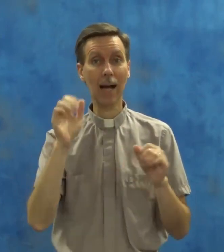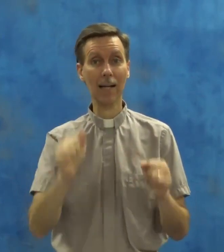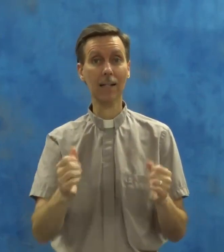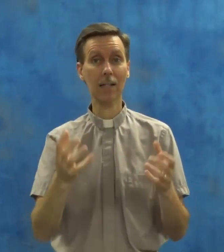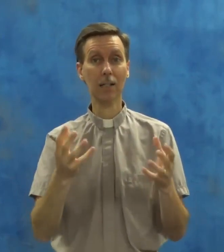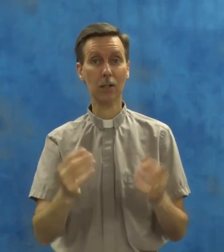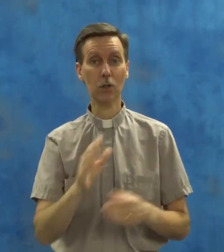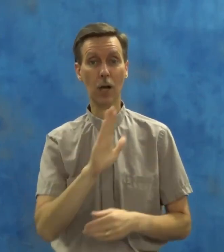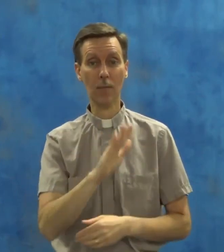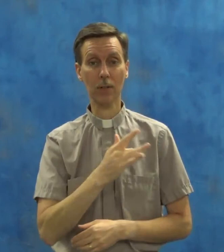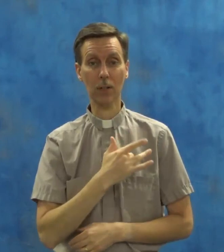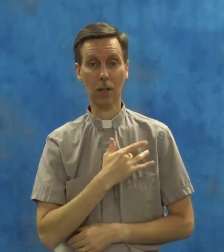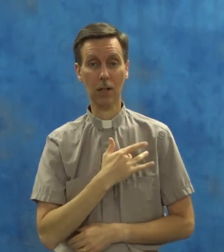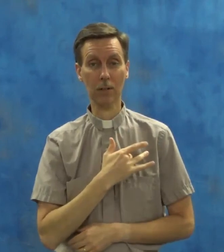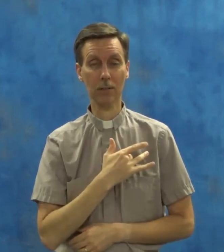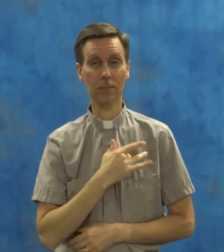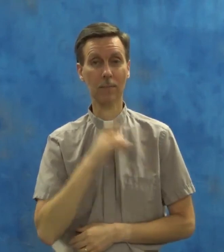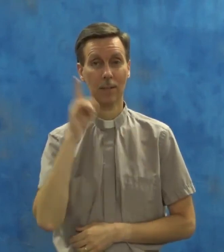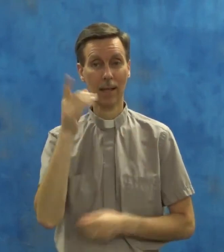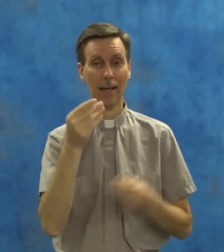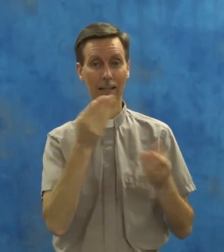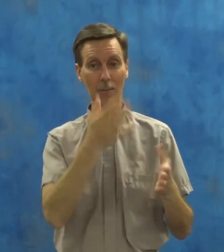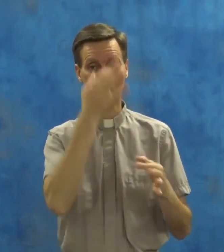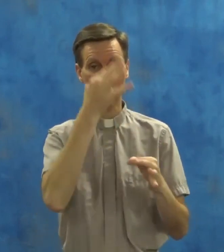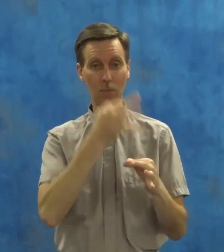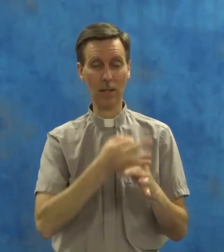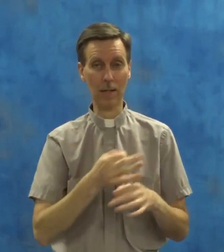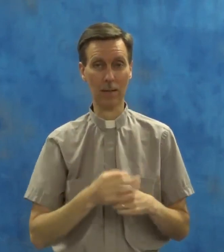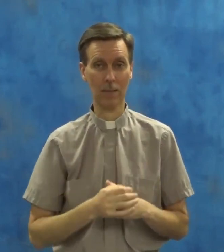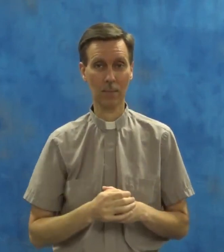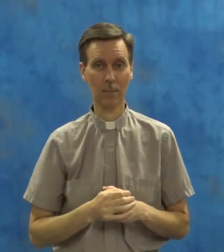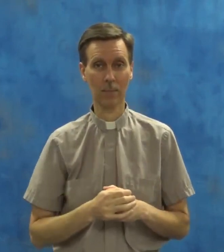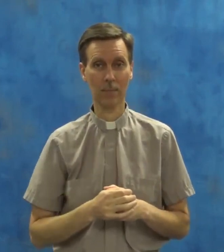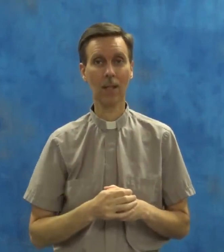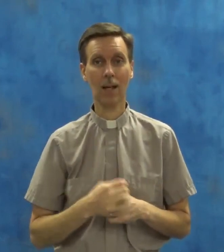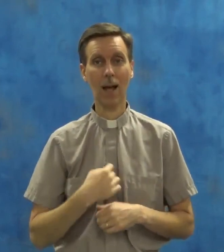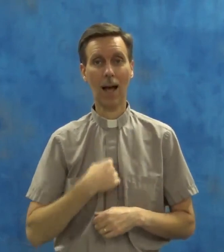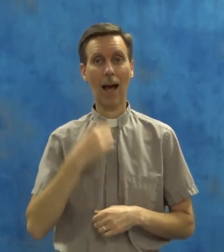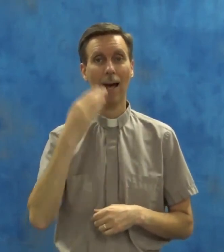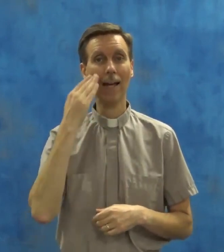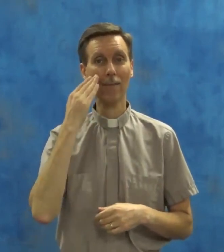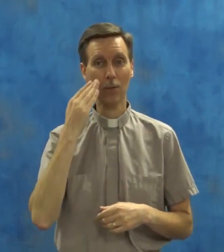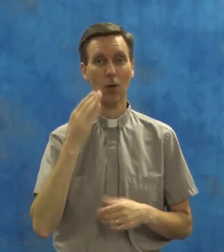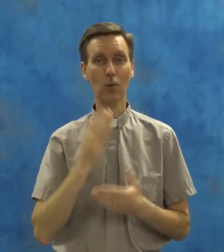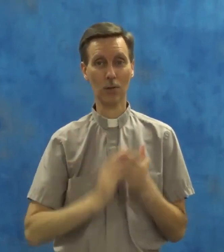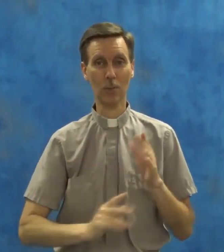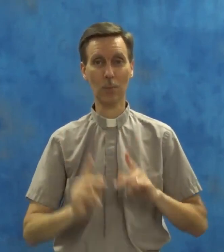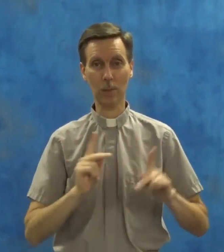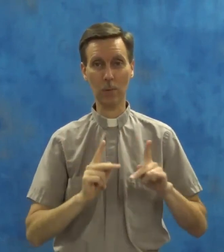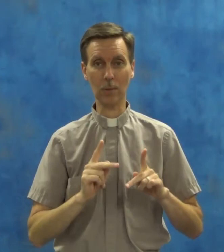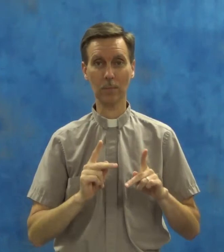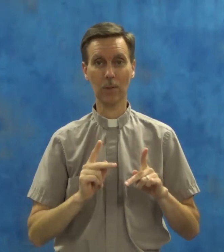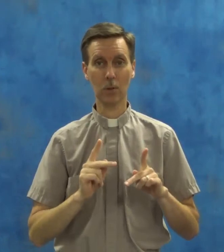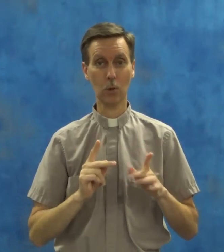God can soften their heart and give them faith. I have known some people